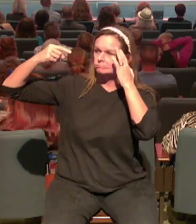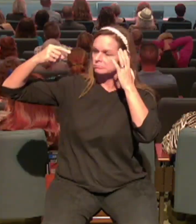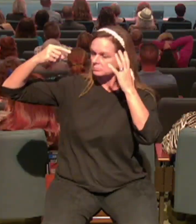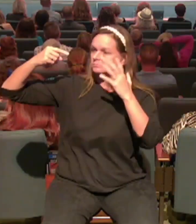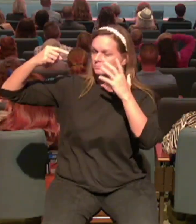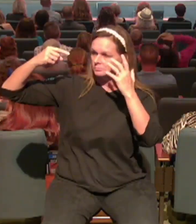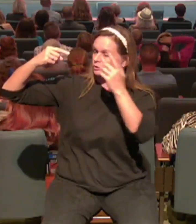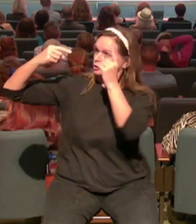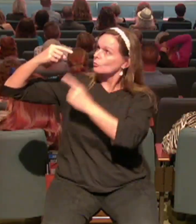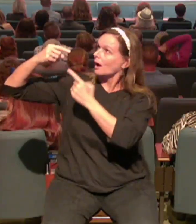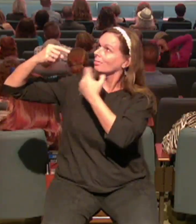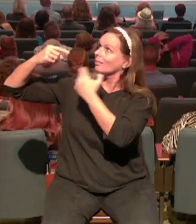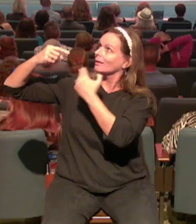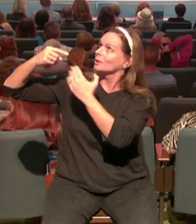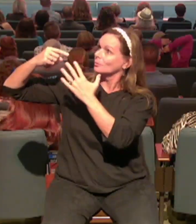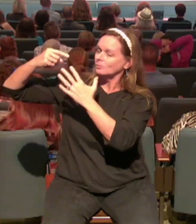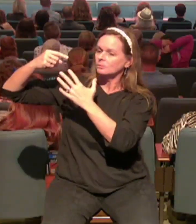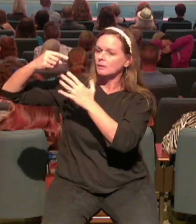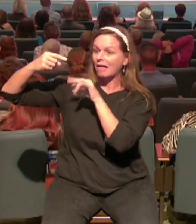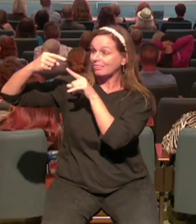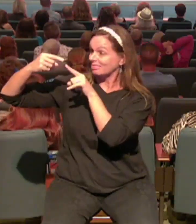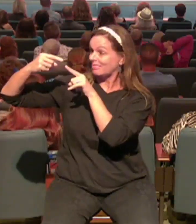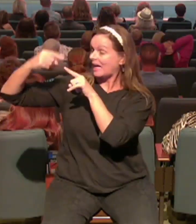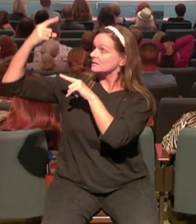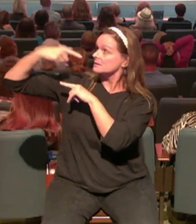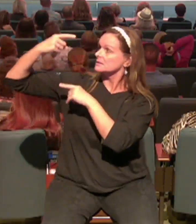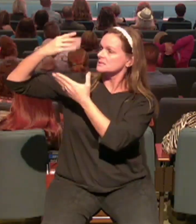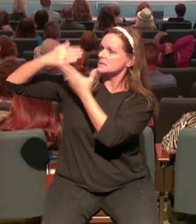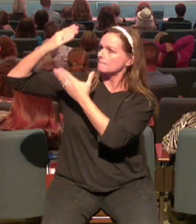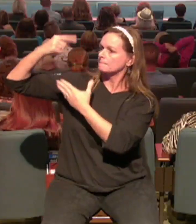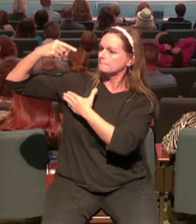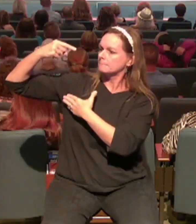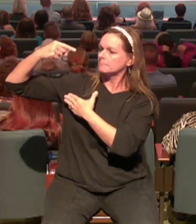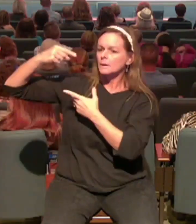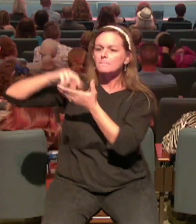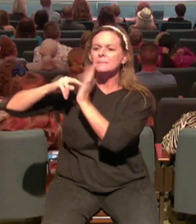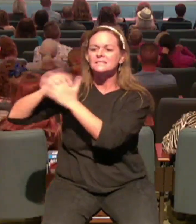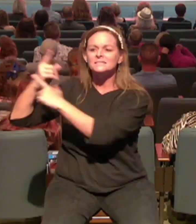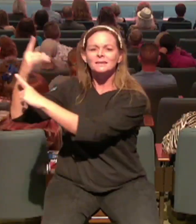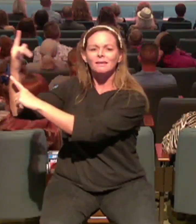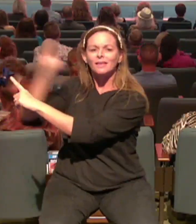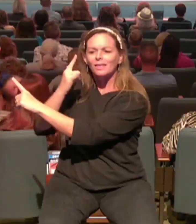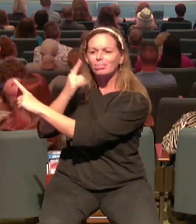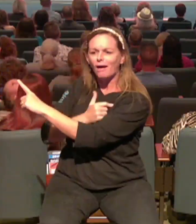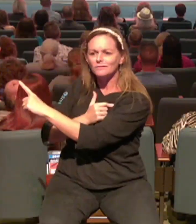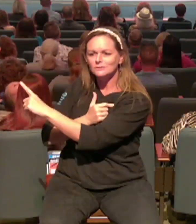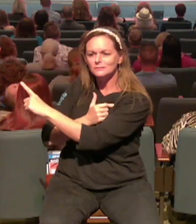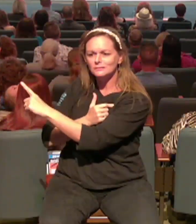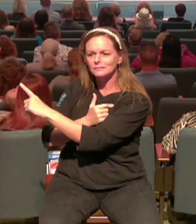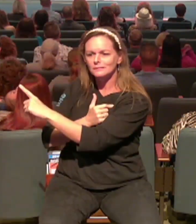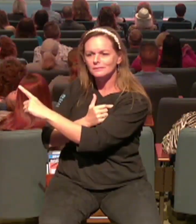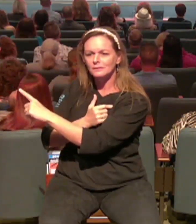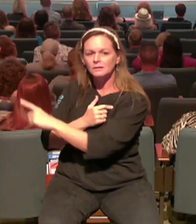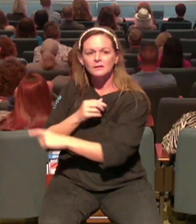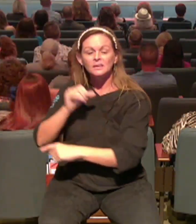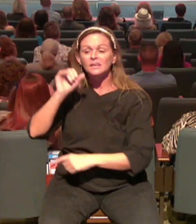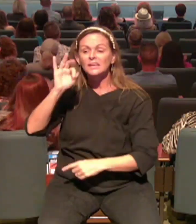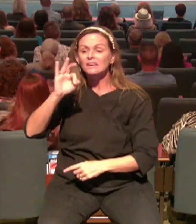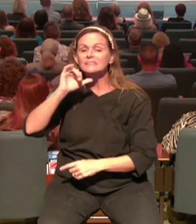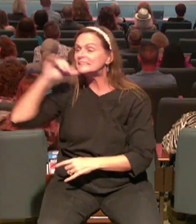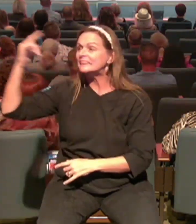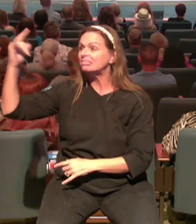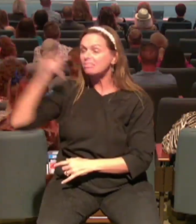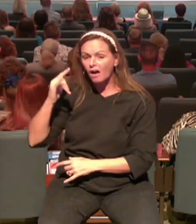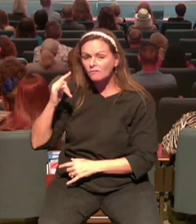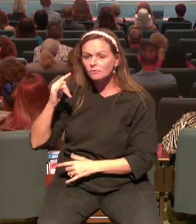Spirit, your heart will actually become hardened to him over time. And so when that has happened, you have to go back and go, God, I'm so sorry that I have just ignored what you've